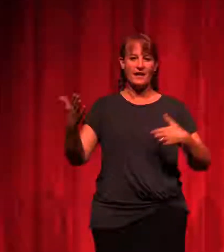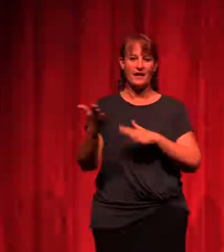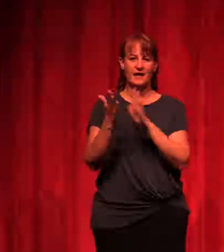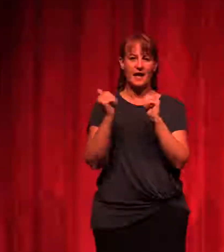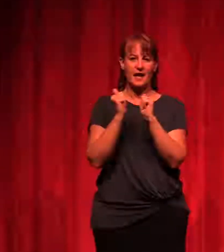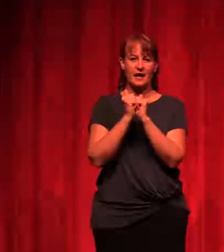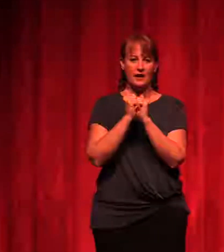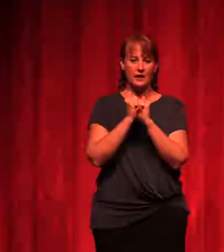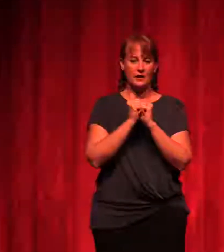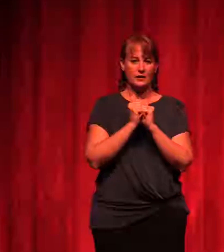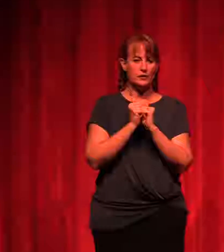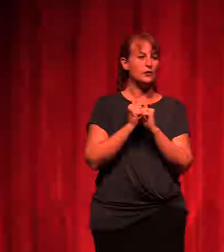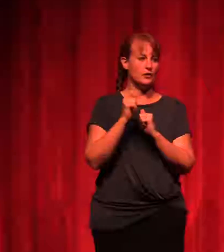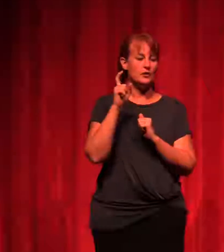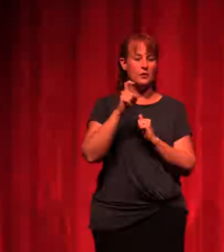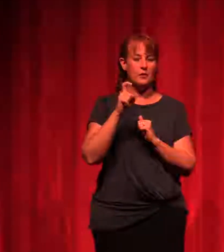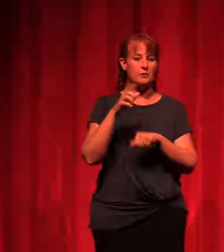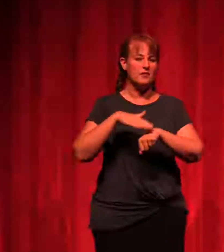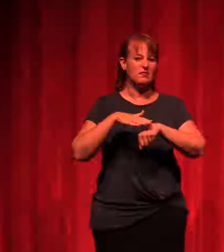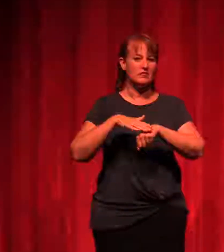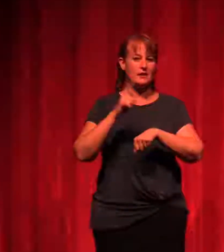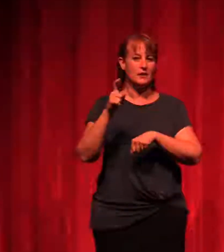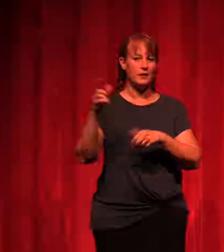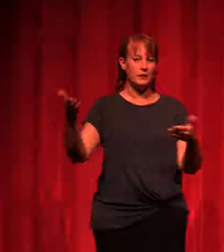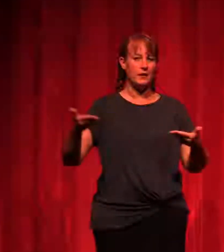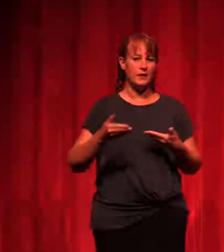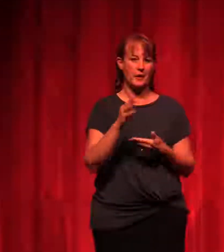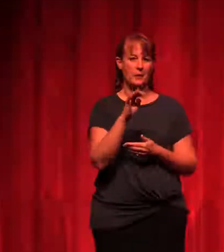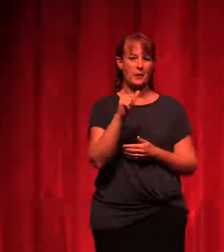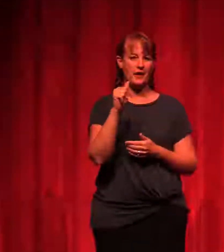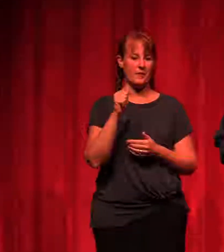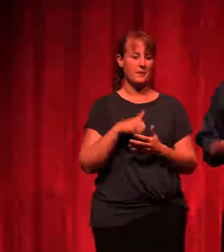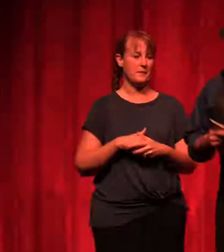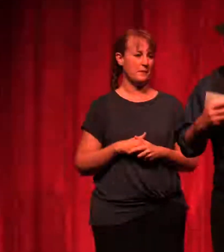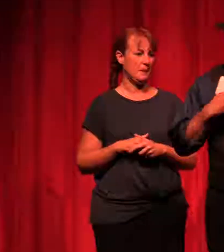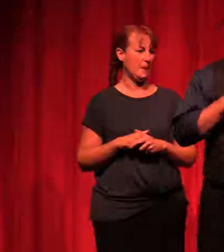frank language. Please welcome Brihannala Morgan.